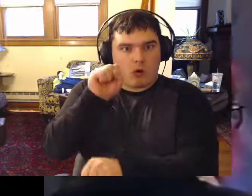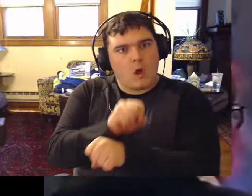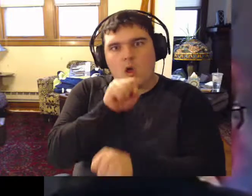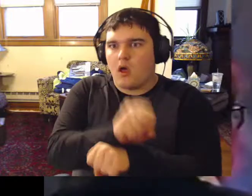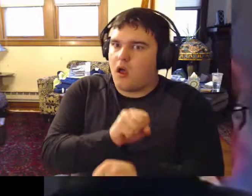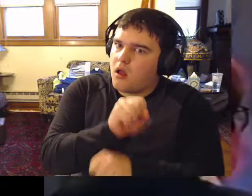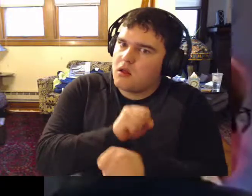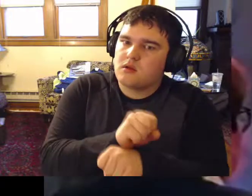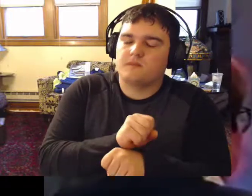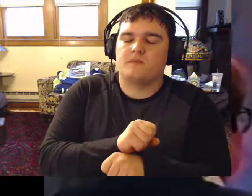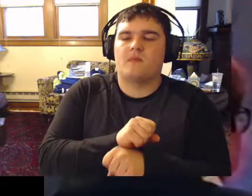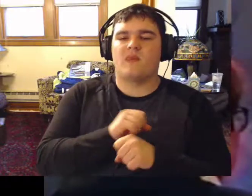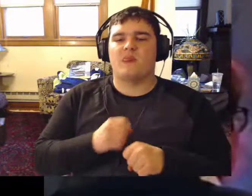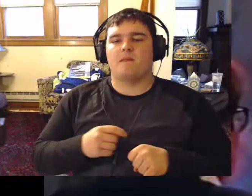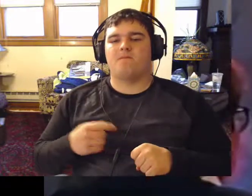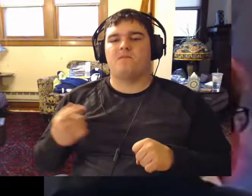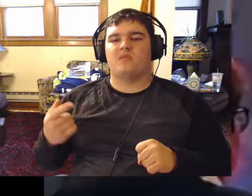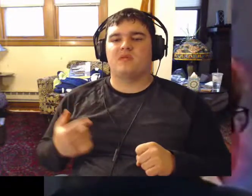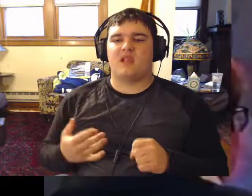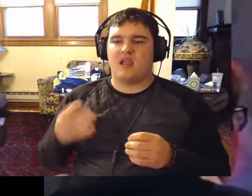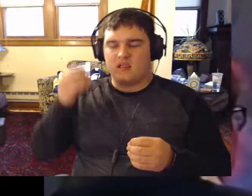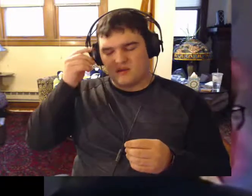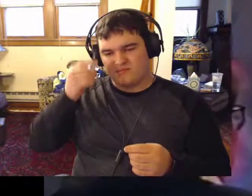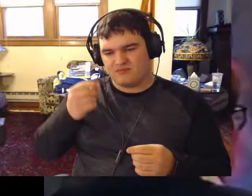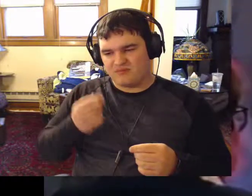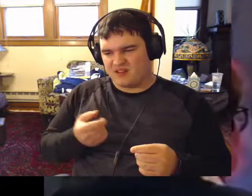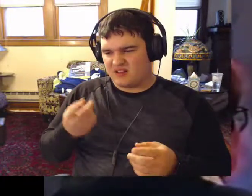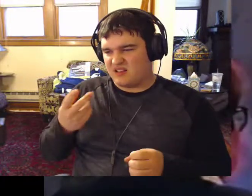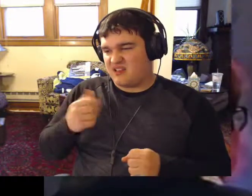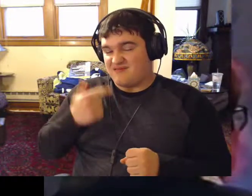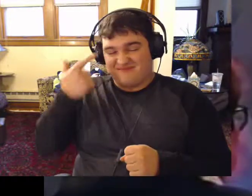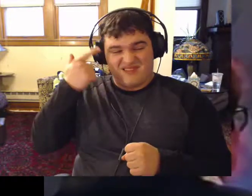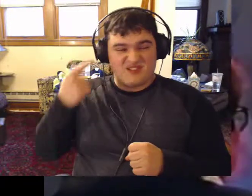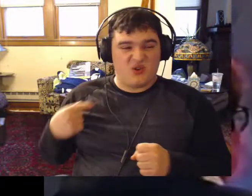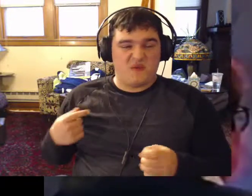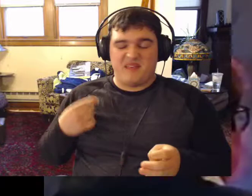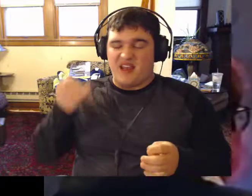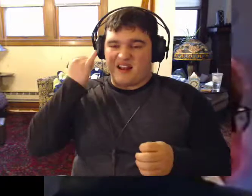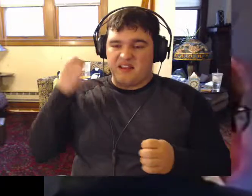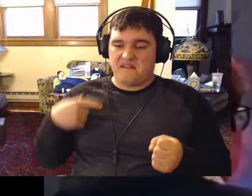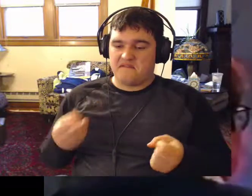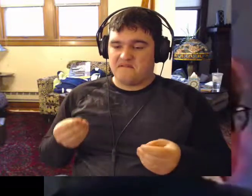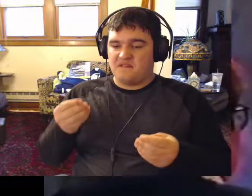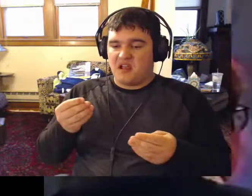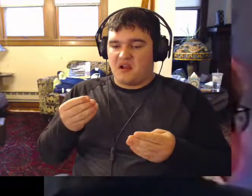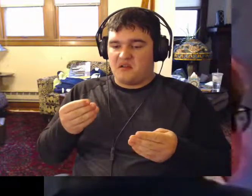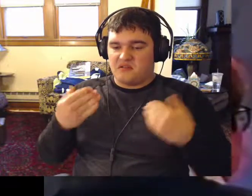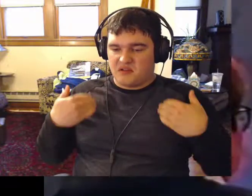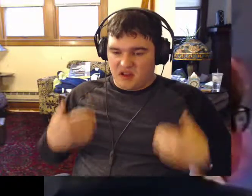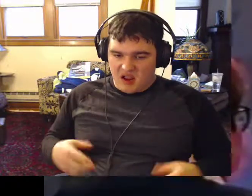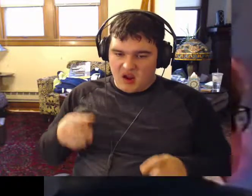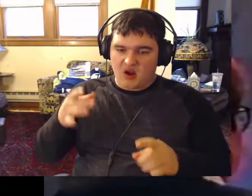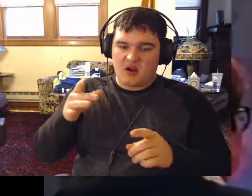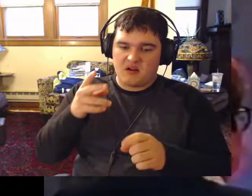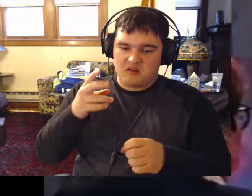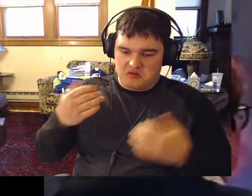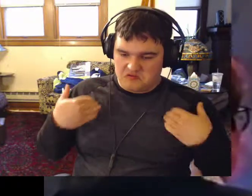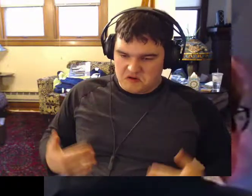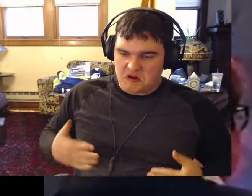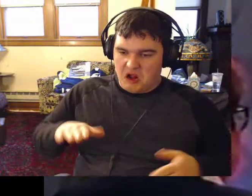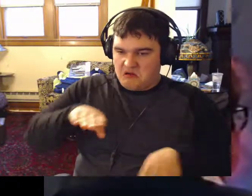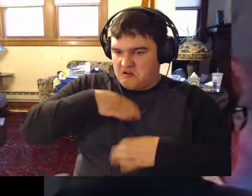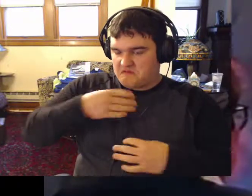caring for the physical needs of the child that the emotional needs are also being met. And I think as